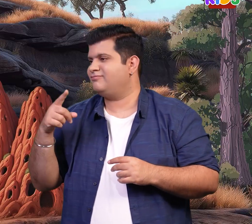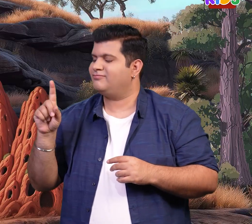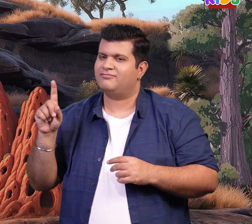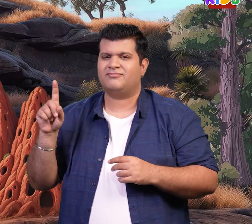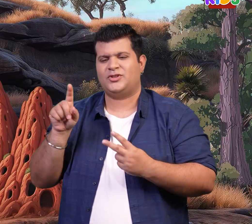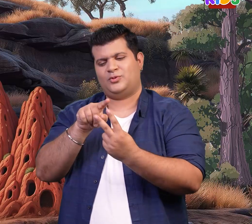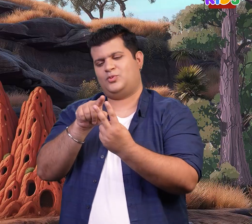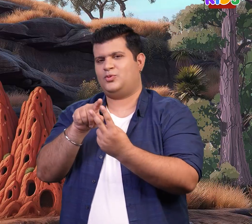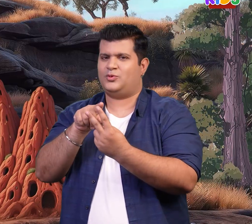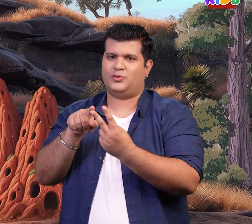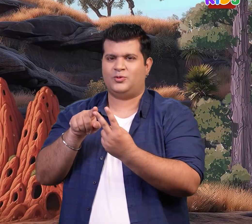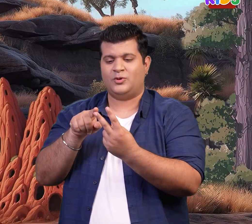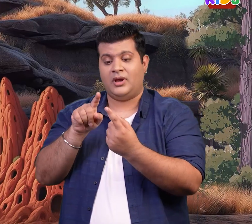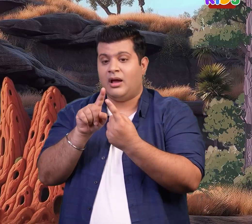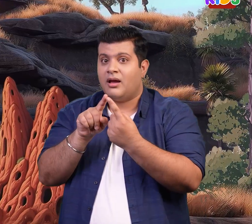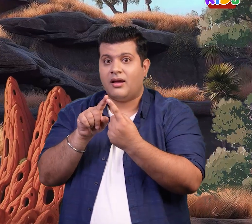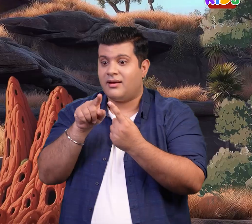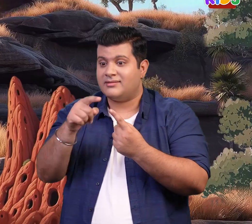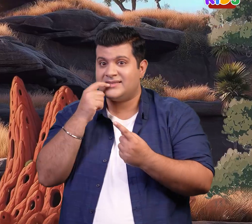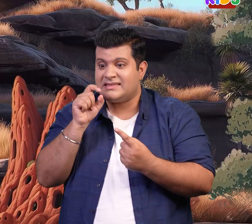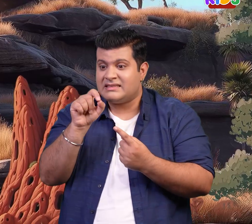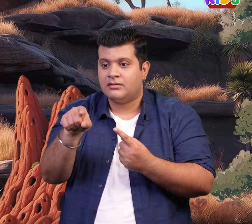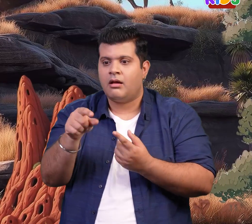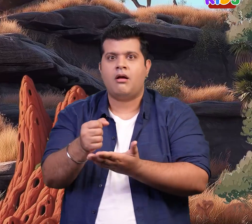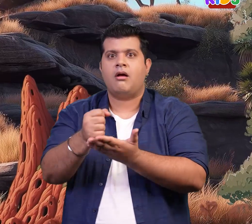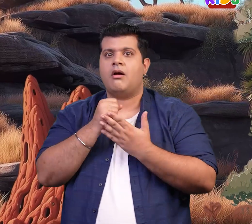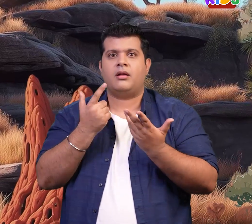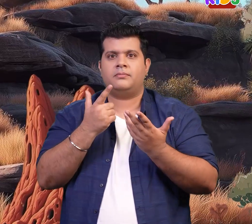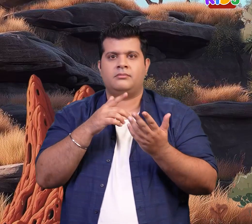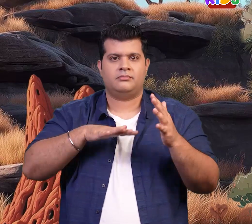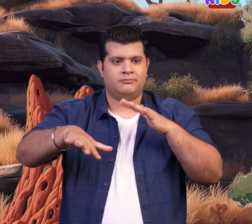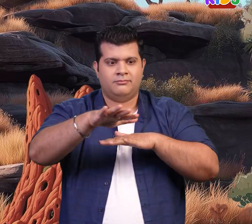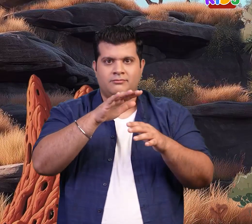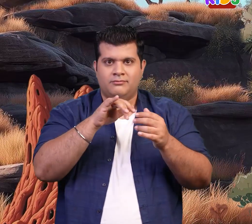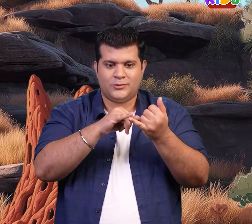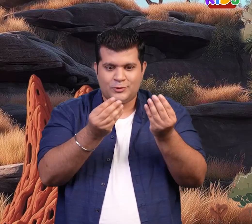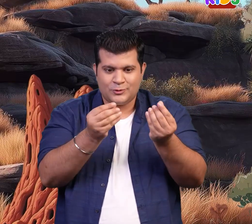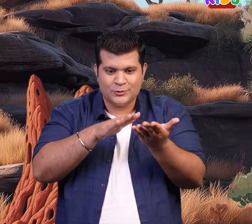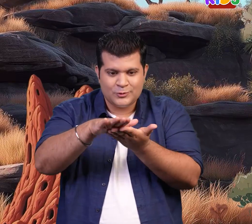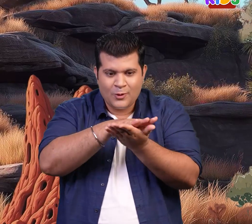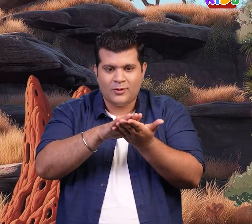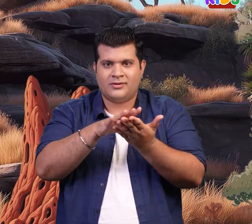Correct, Diya. So out in the fields and forests, they make the soil and environment